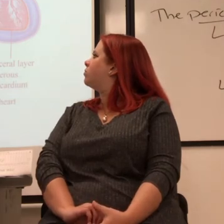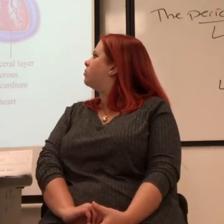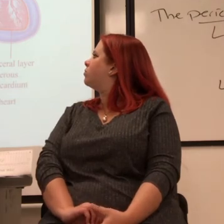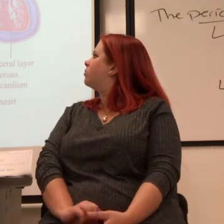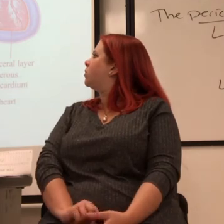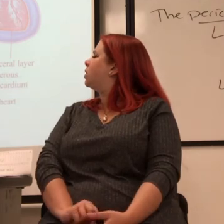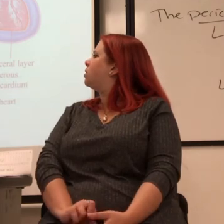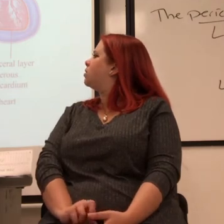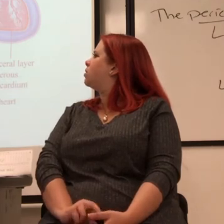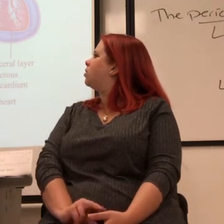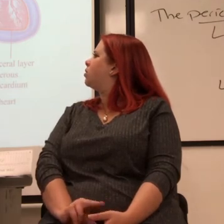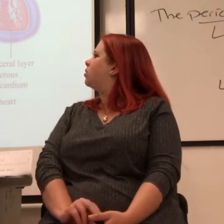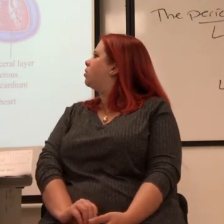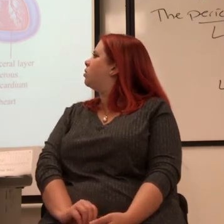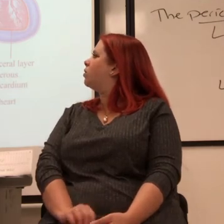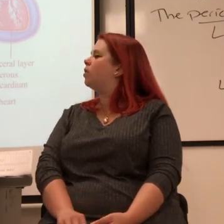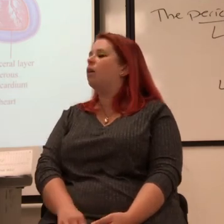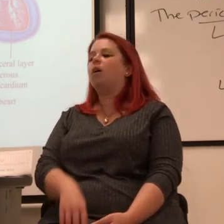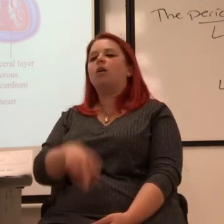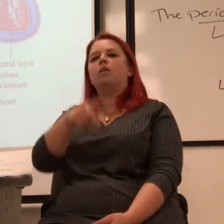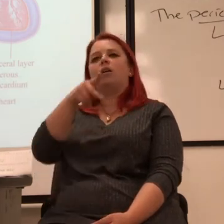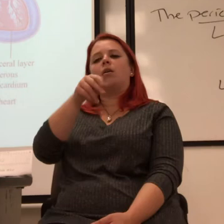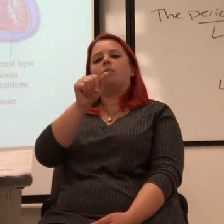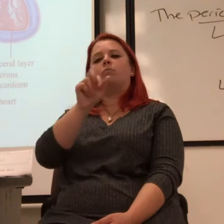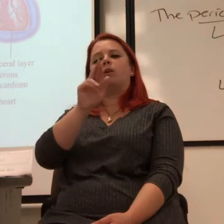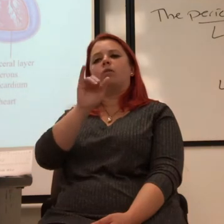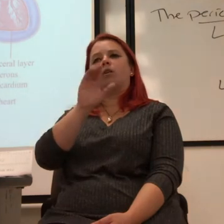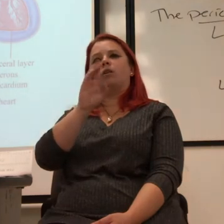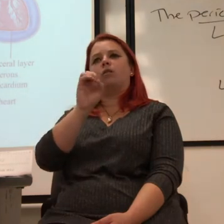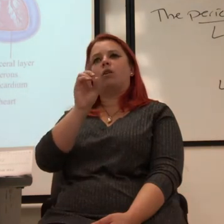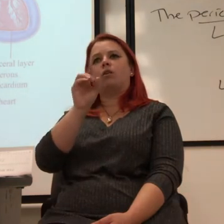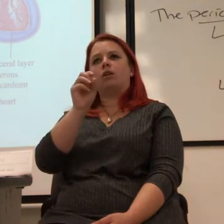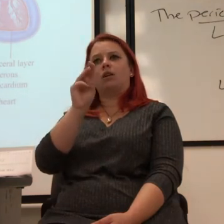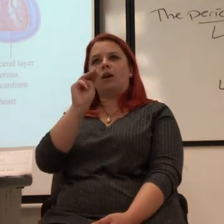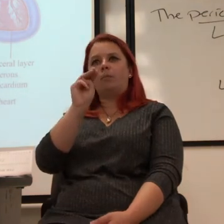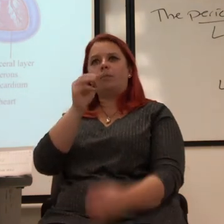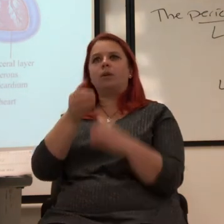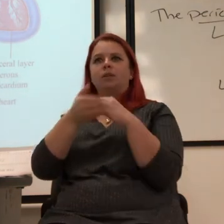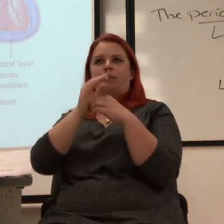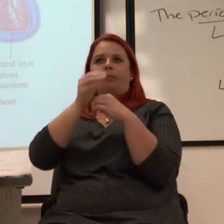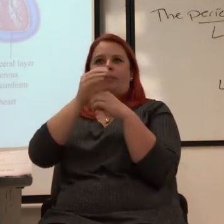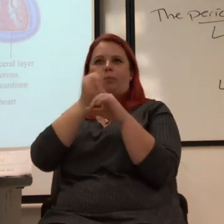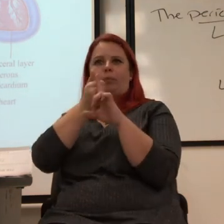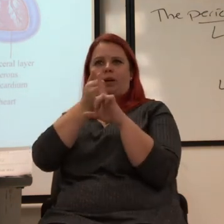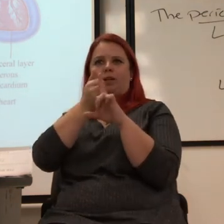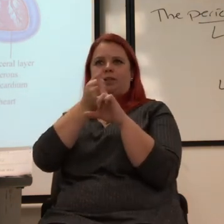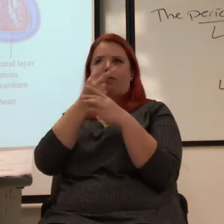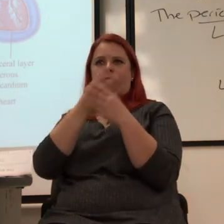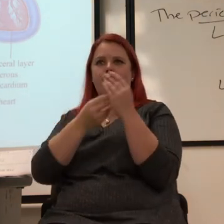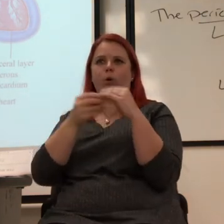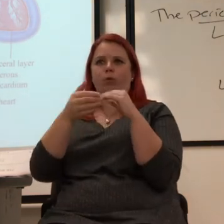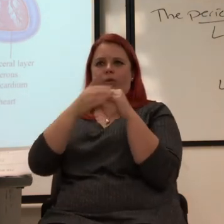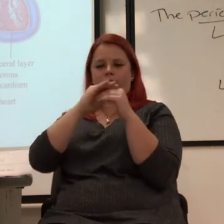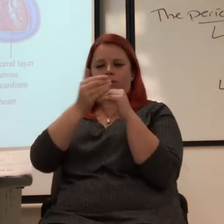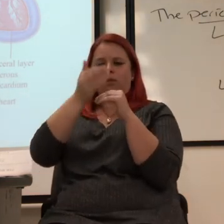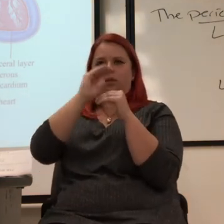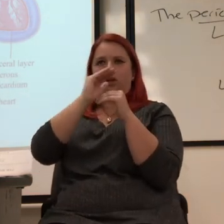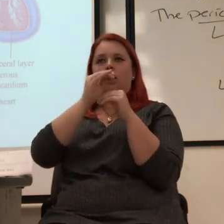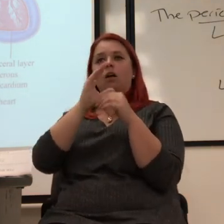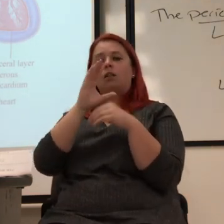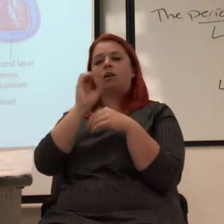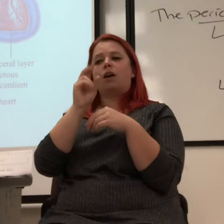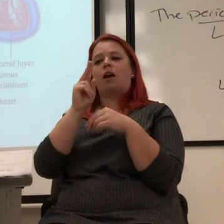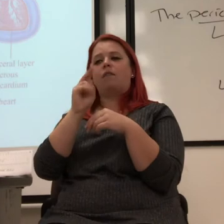So we got a lot of terms there. The pericardium is the membrane itself, the visceral and the parietal. Cavities is just a